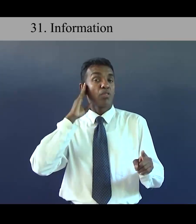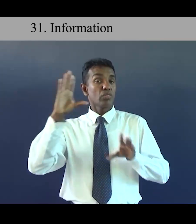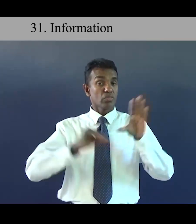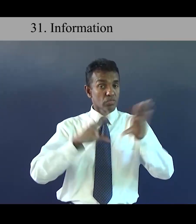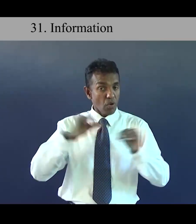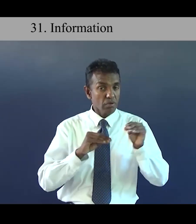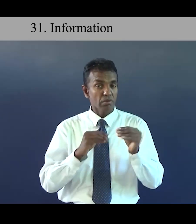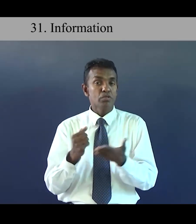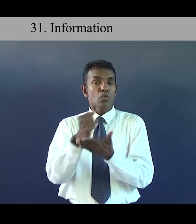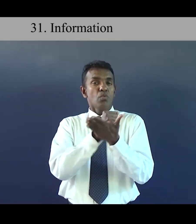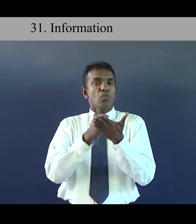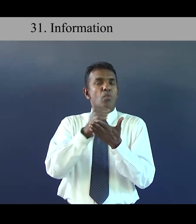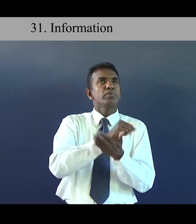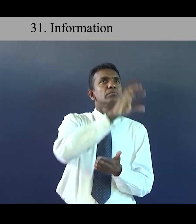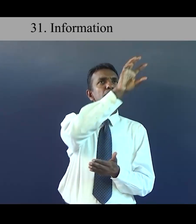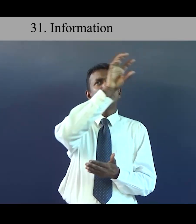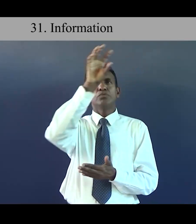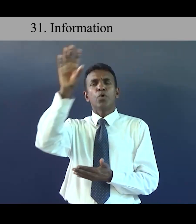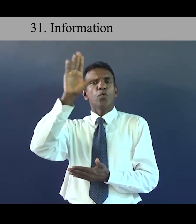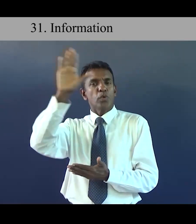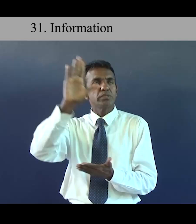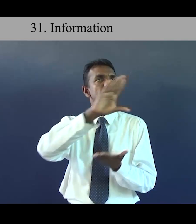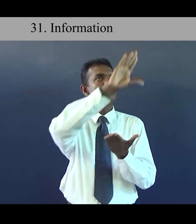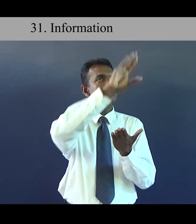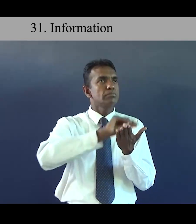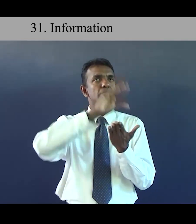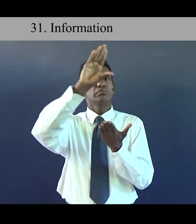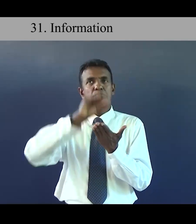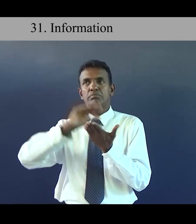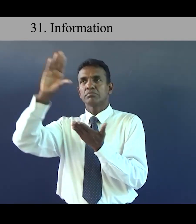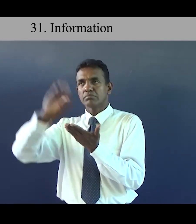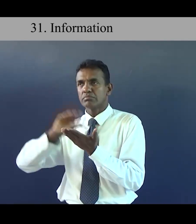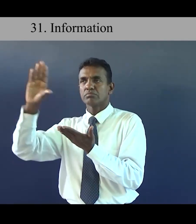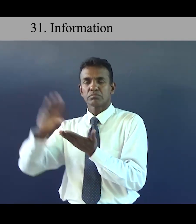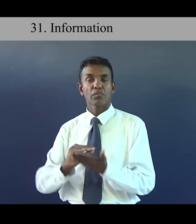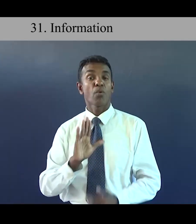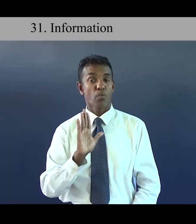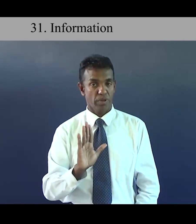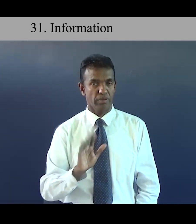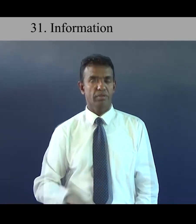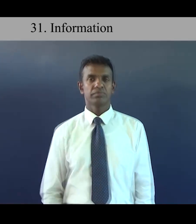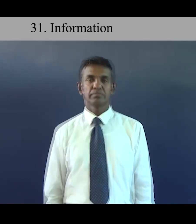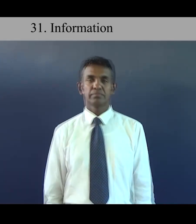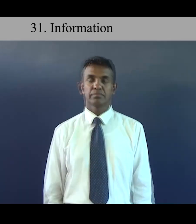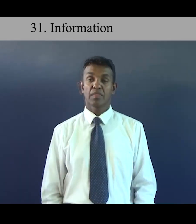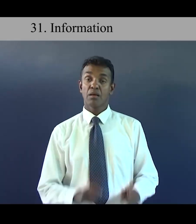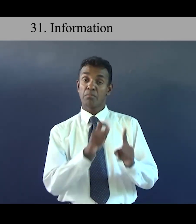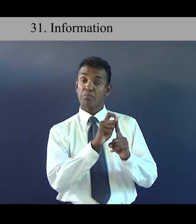Governments must make sure that disabled people can access the information they collect